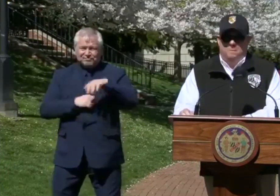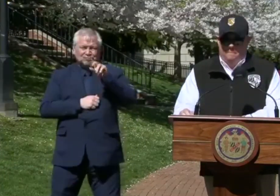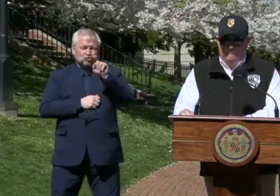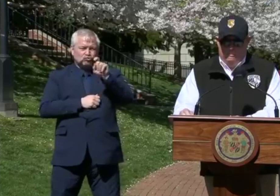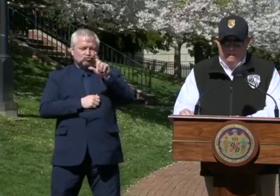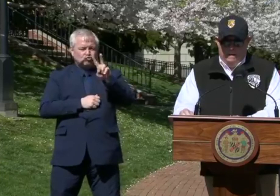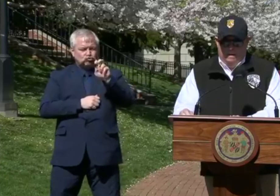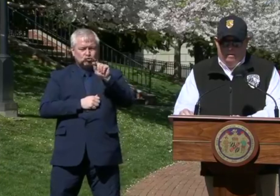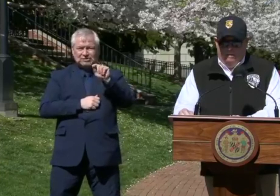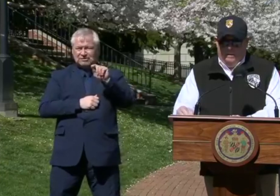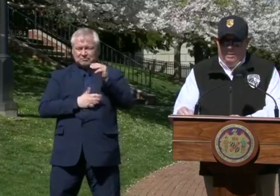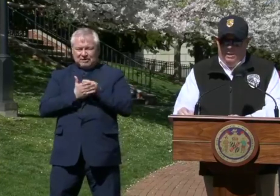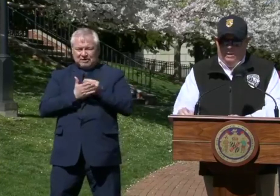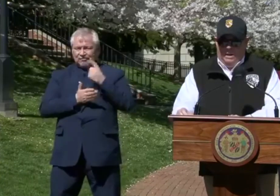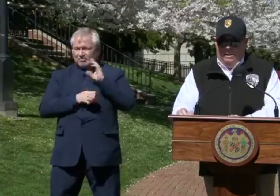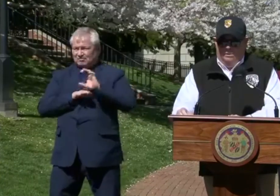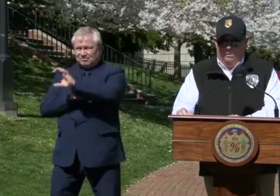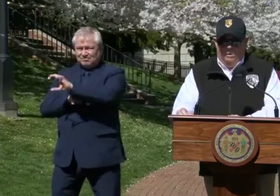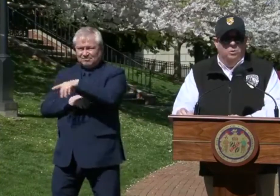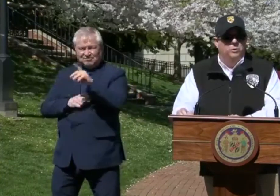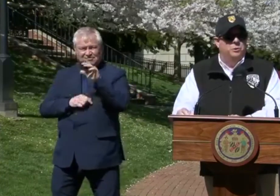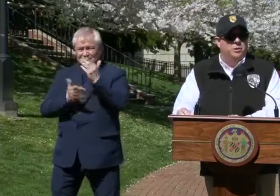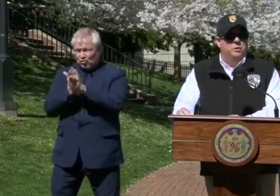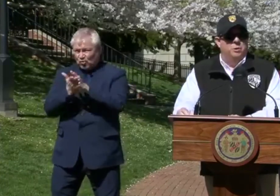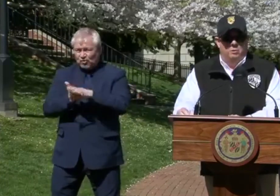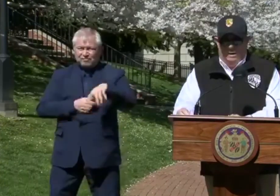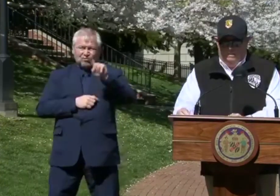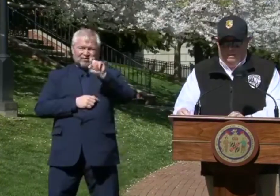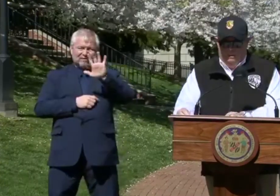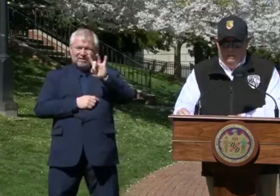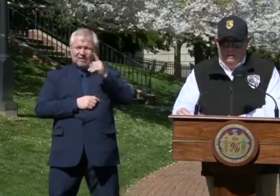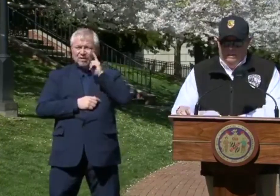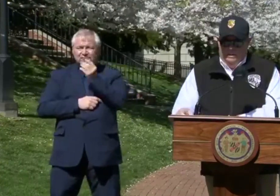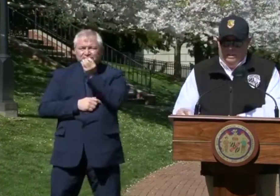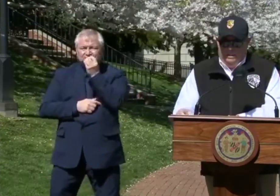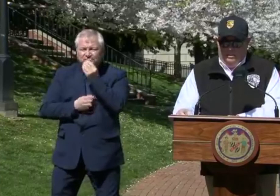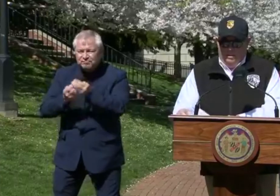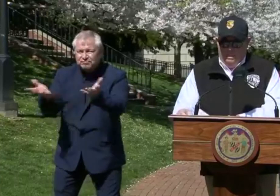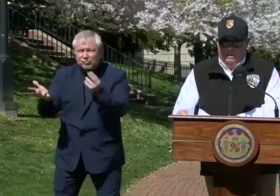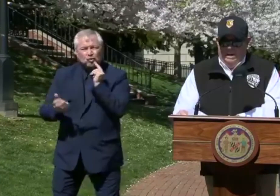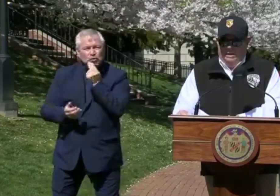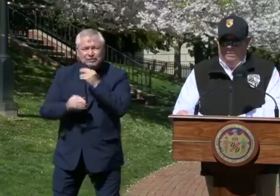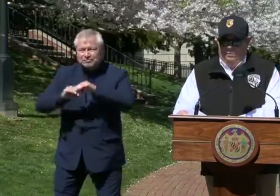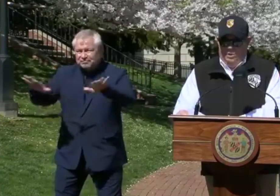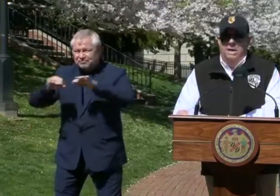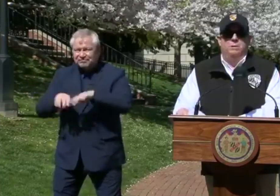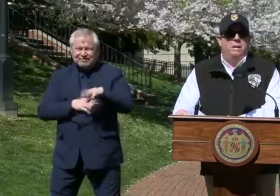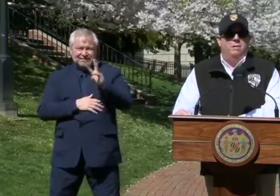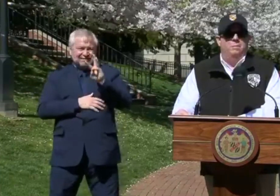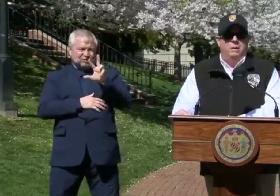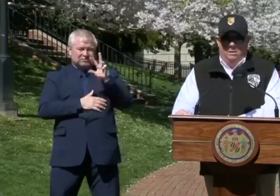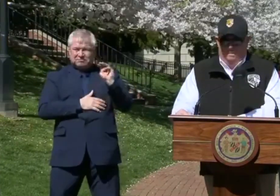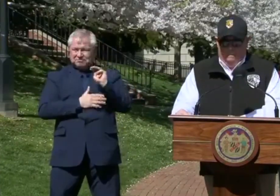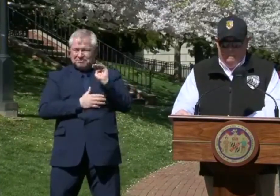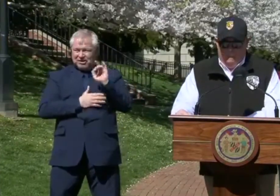districts, $158 million for local nutrition programs, $63 million for child care